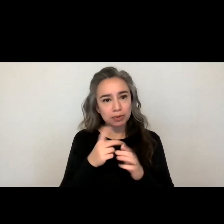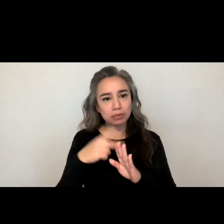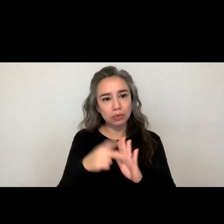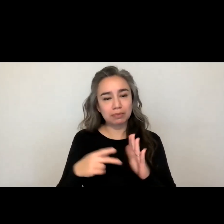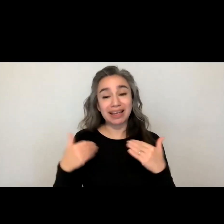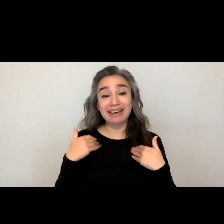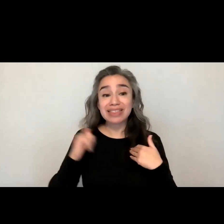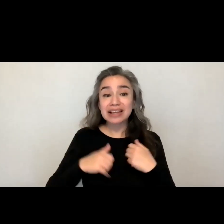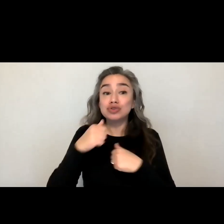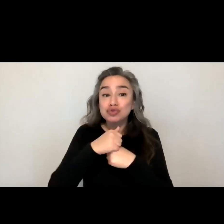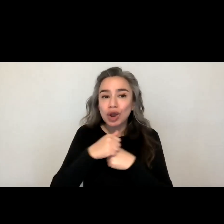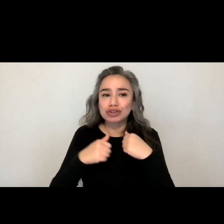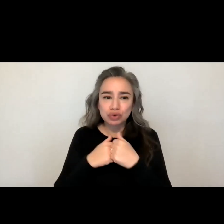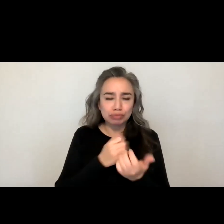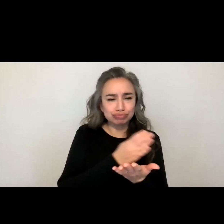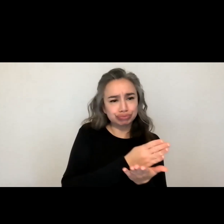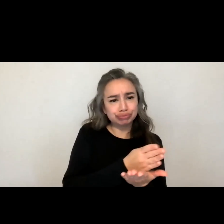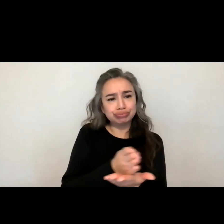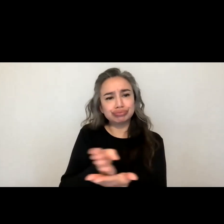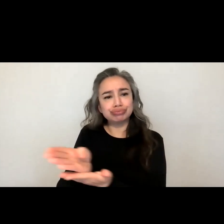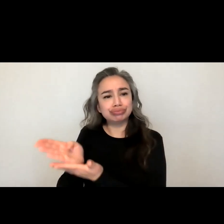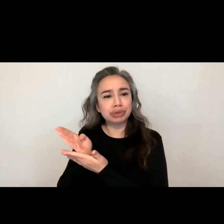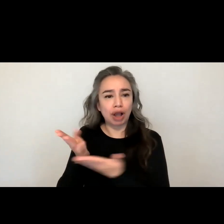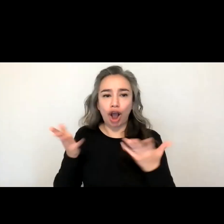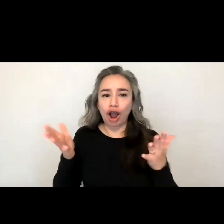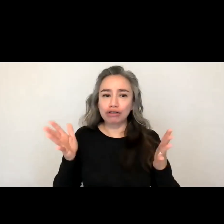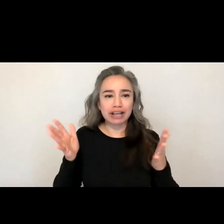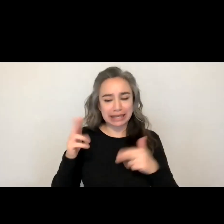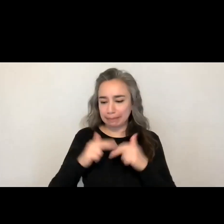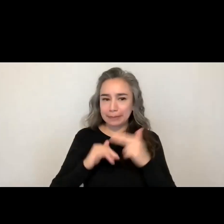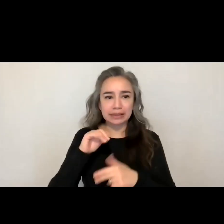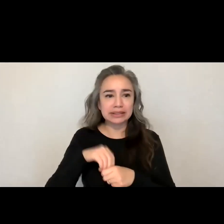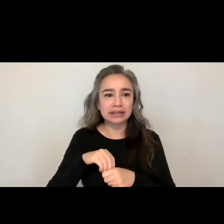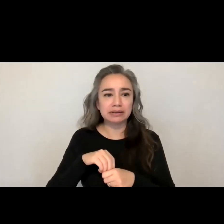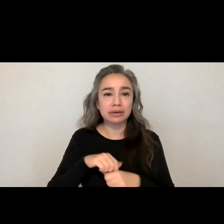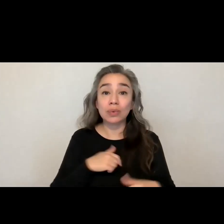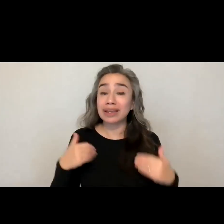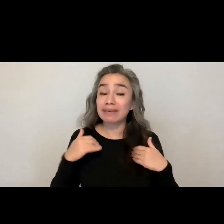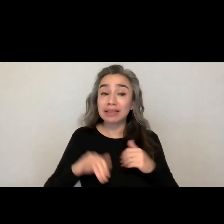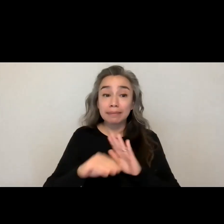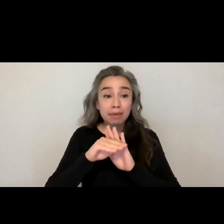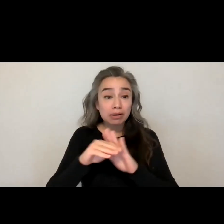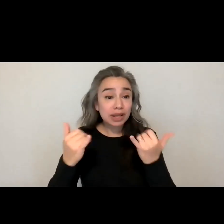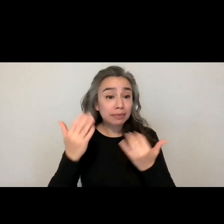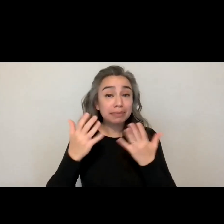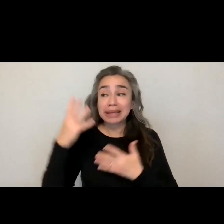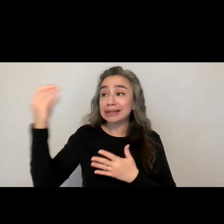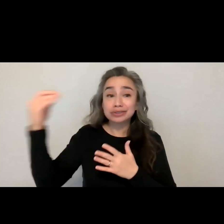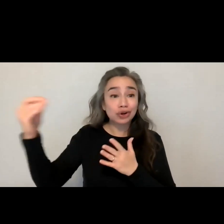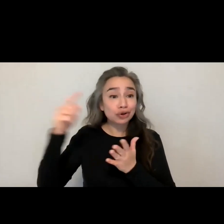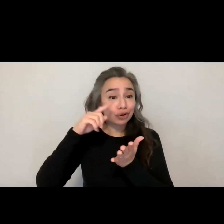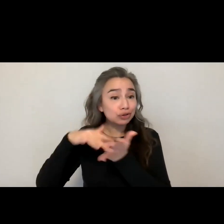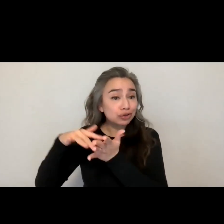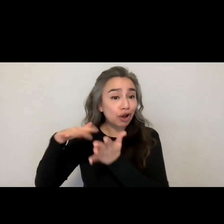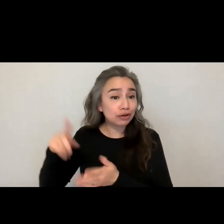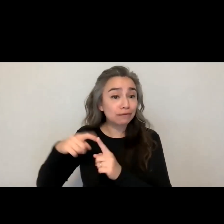structural interdisciplinarity built in. So it may not, we have the model now of maybe an external scholar from a different department